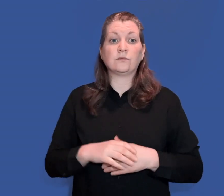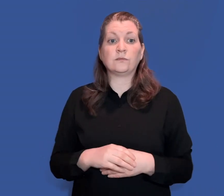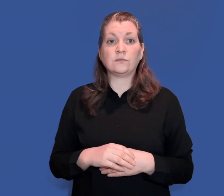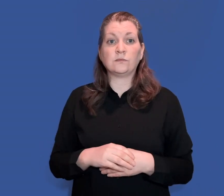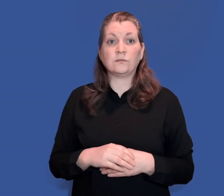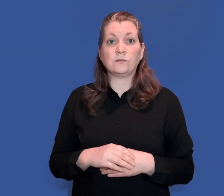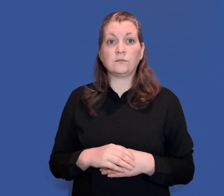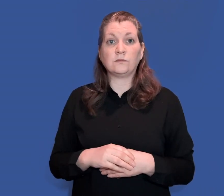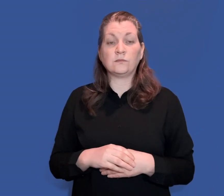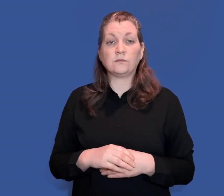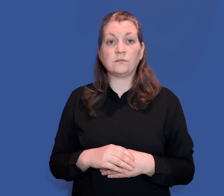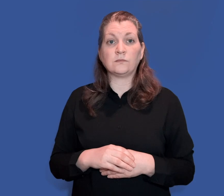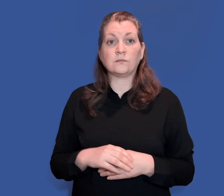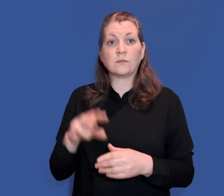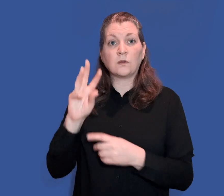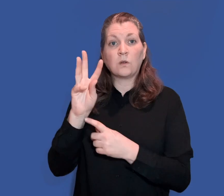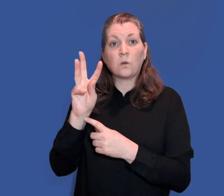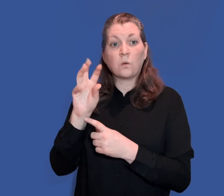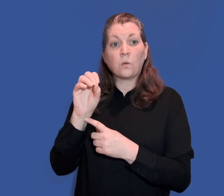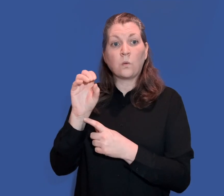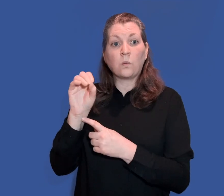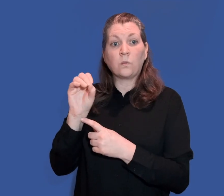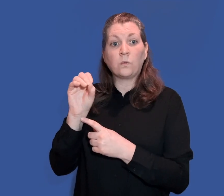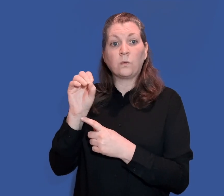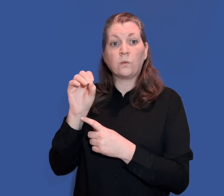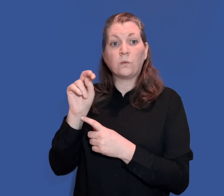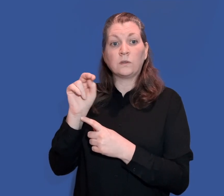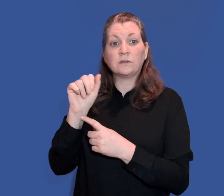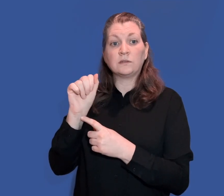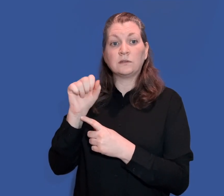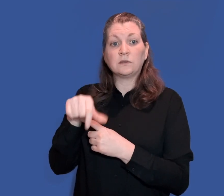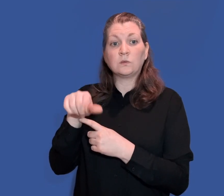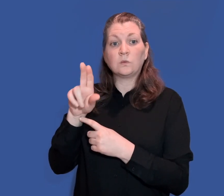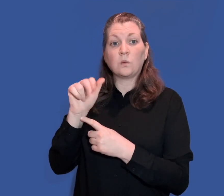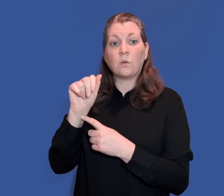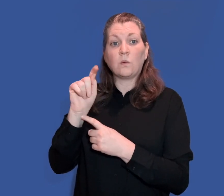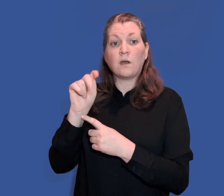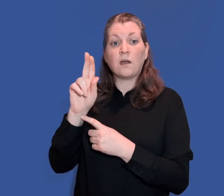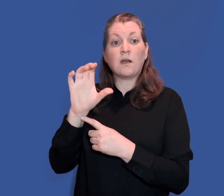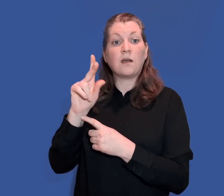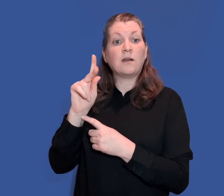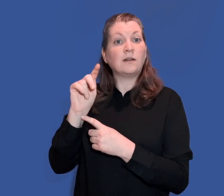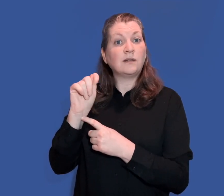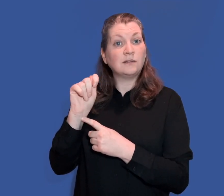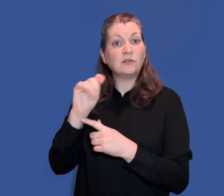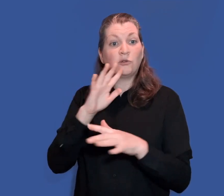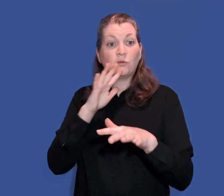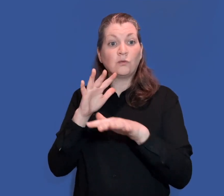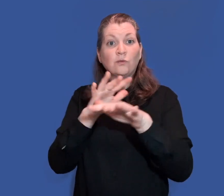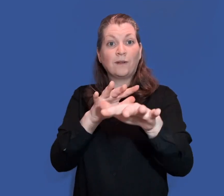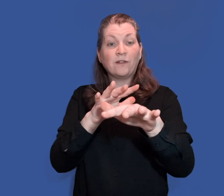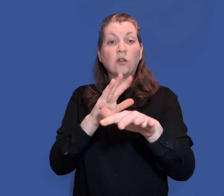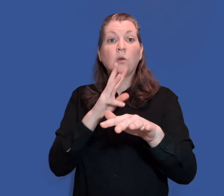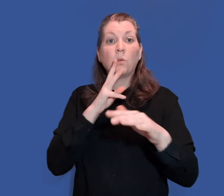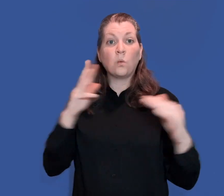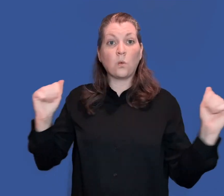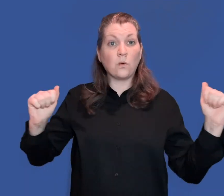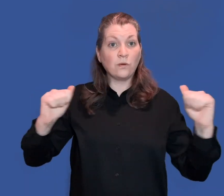Category H is for the Woonsoquatucket River Watershed Project,